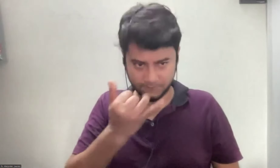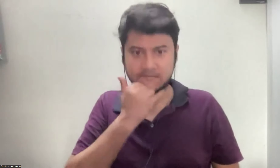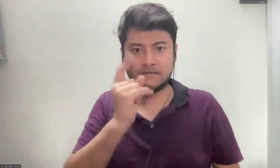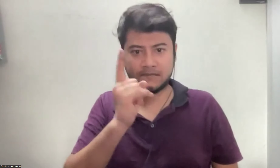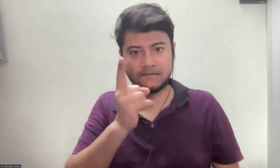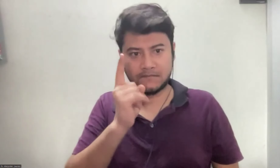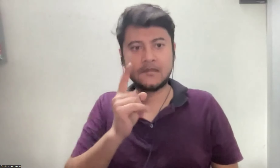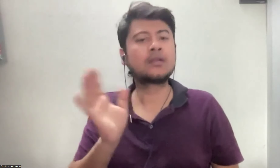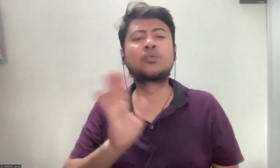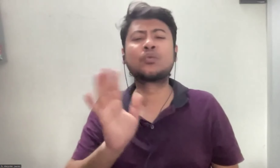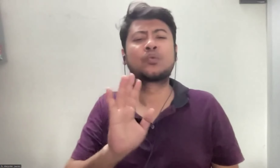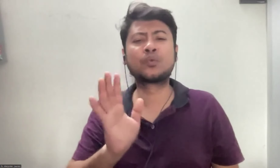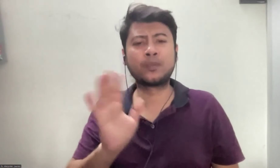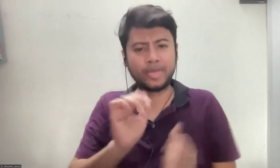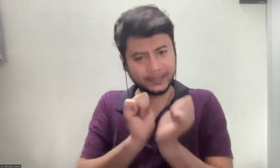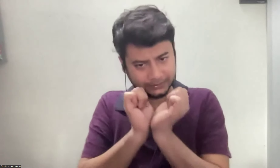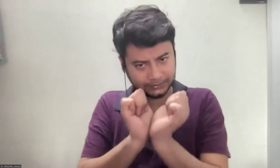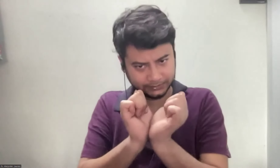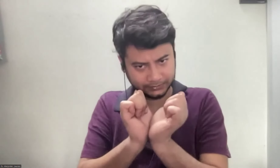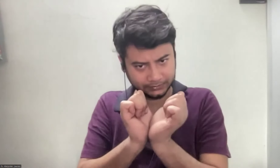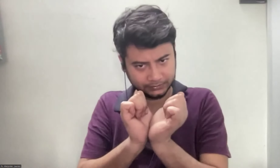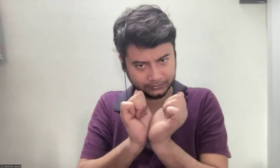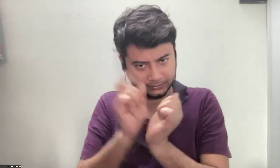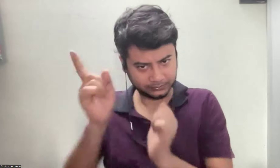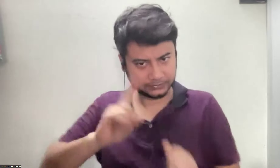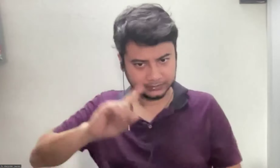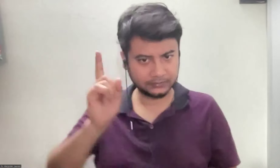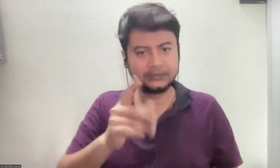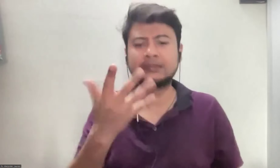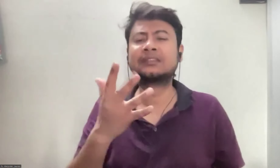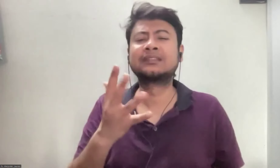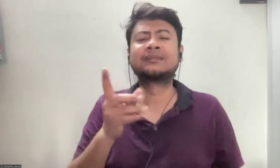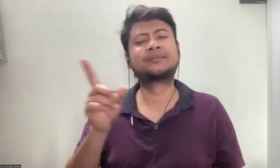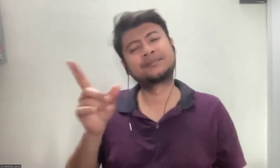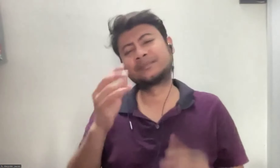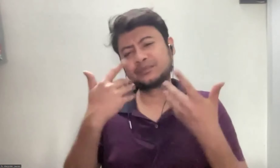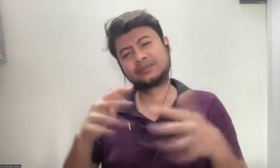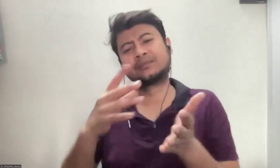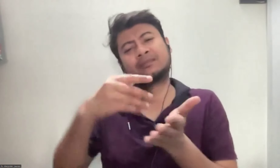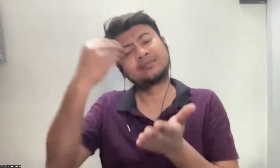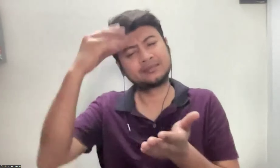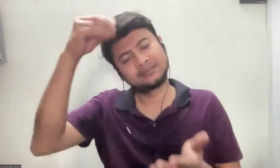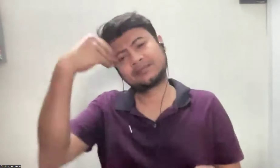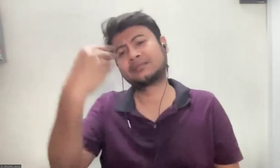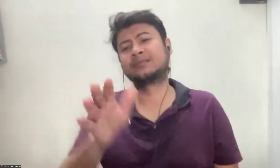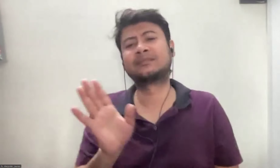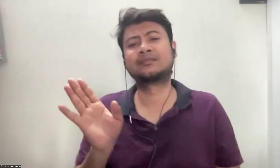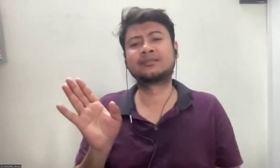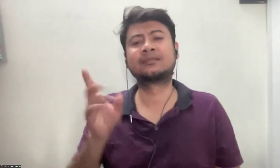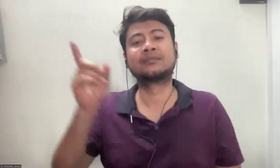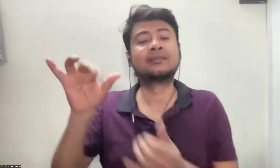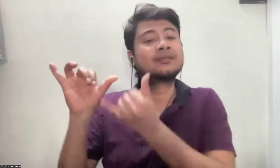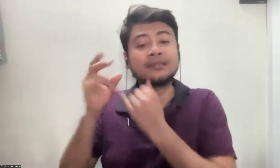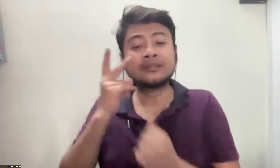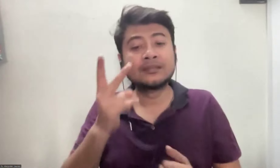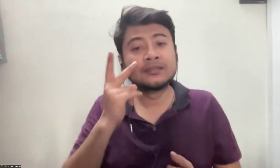try. Start the process, okay? There's nothing to get scared about it. Lord corrects all our mistakes. Even